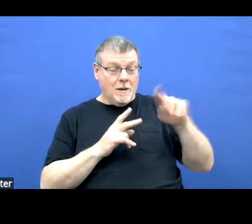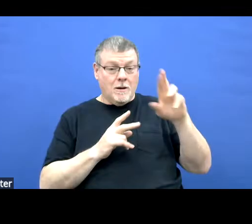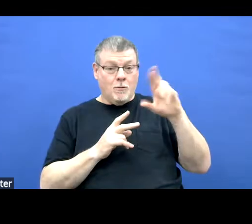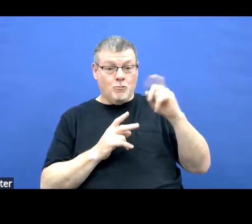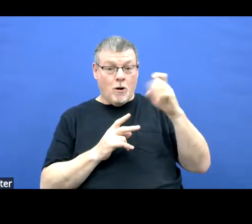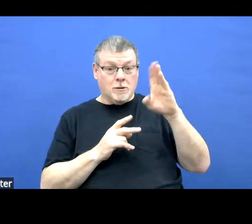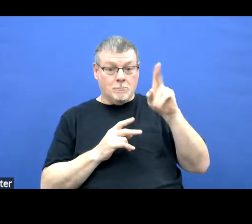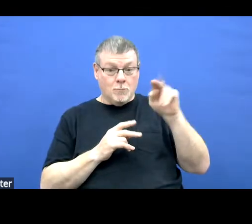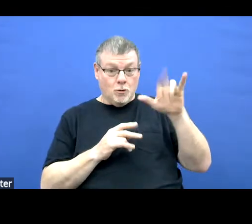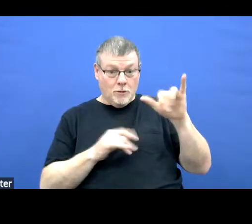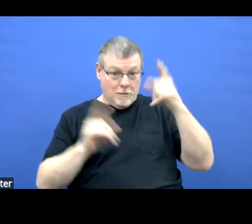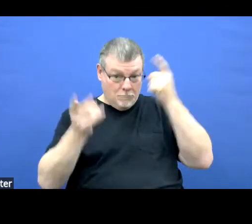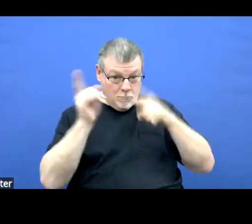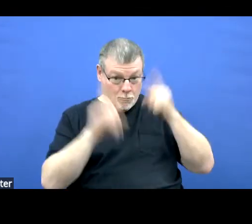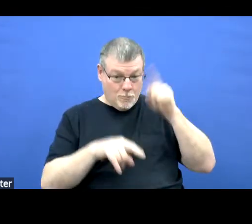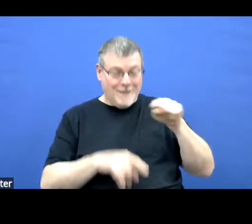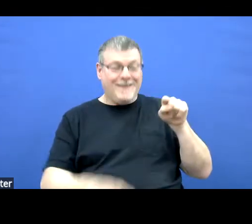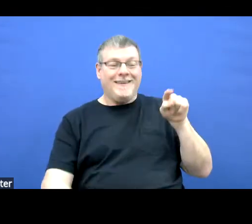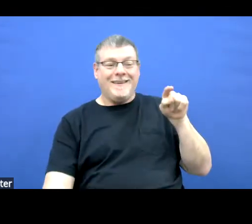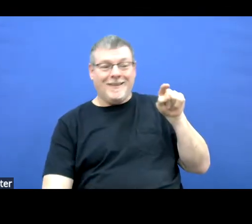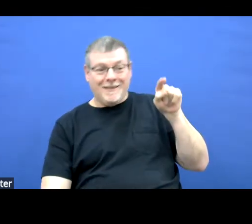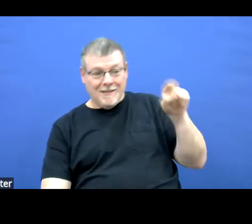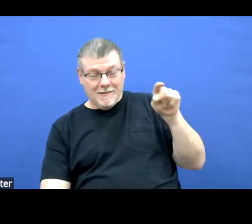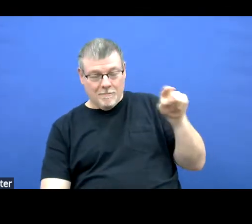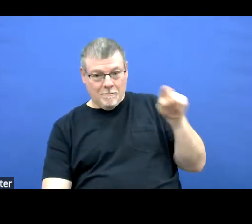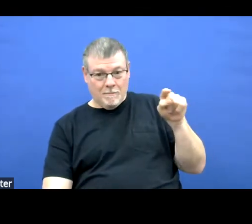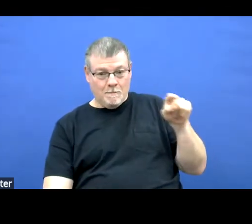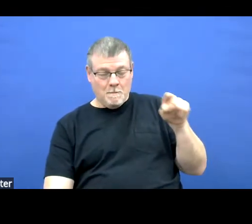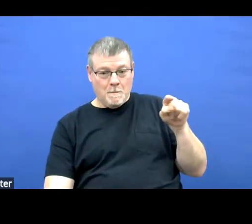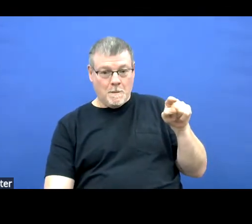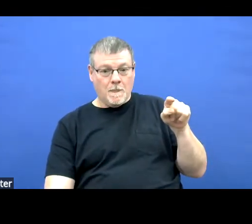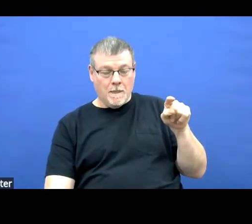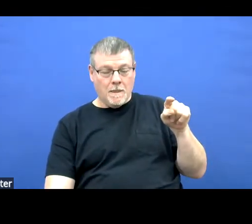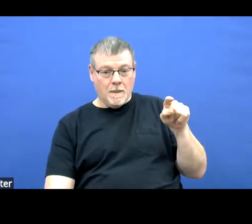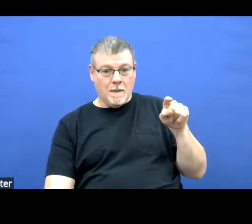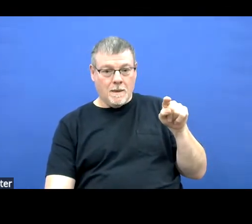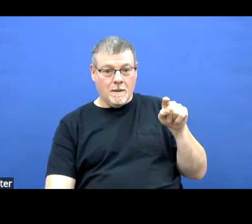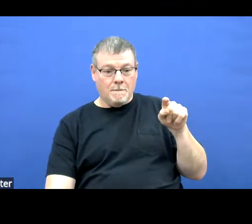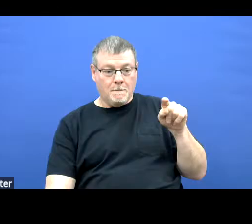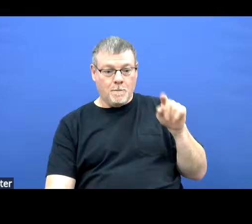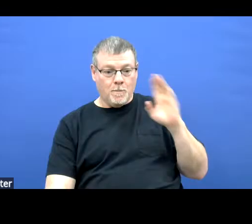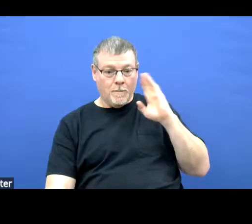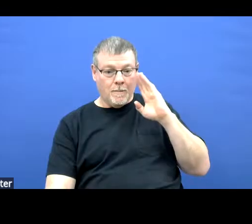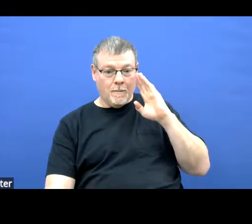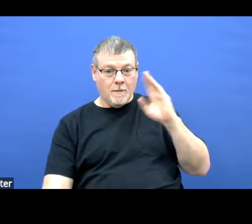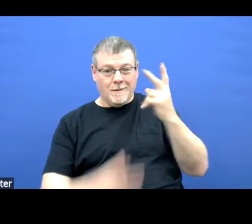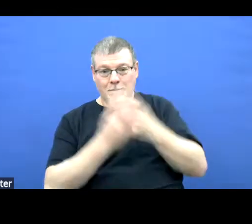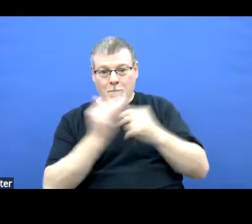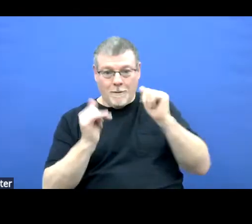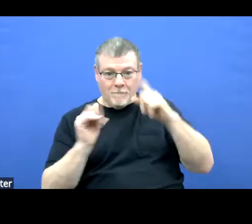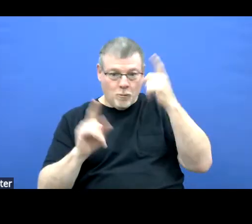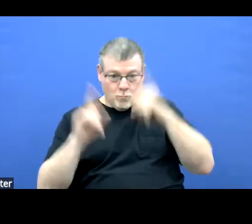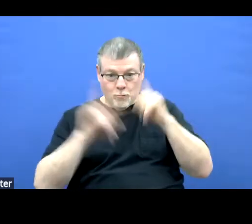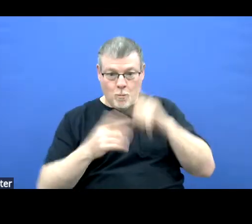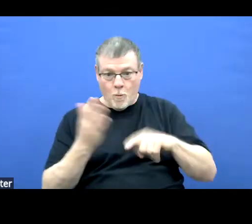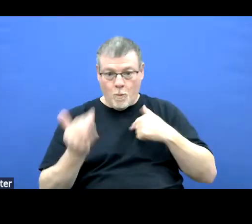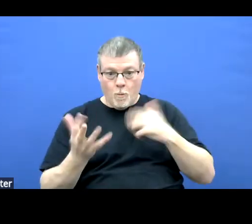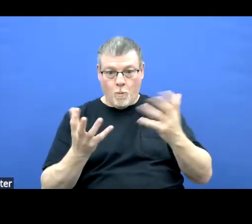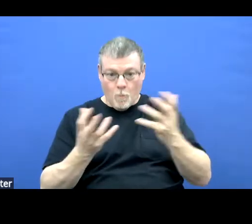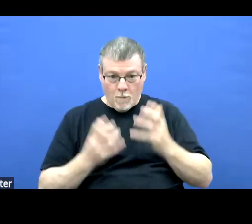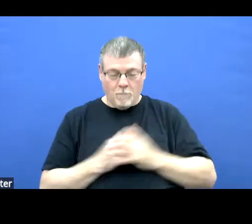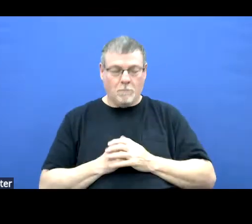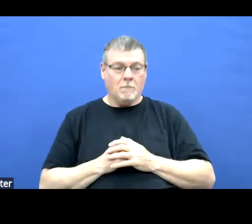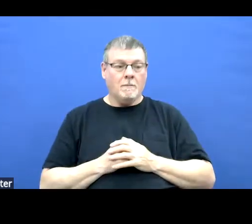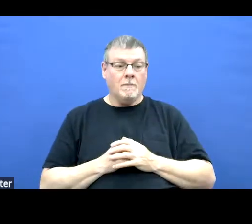Dome Partners has agreed that they will, obviously will have to both agree to the one we want. Once we have